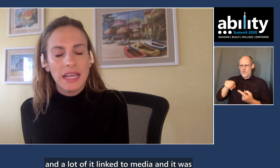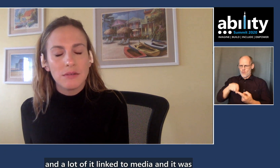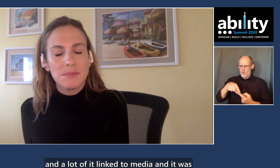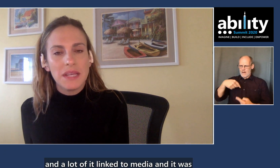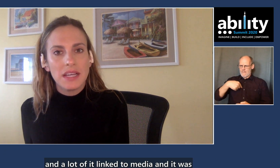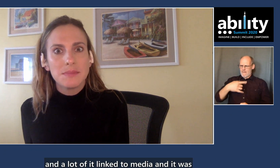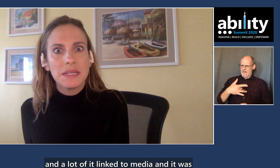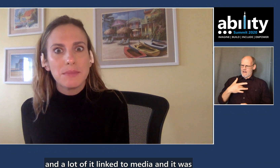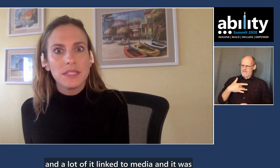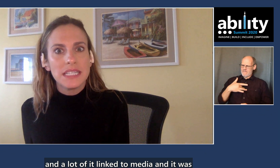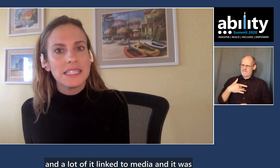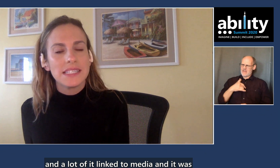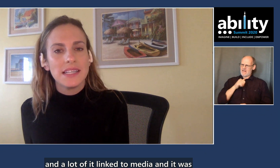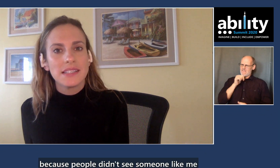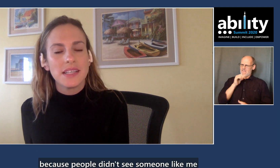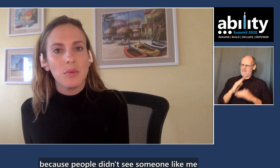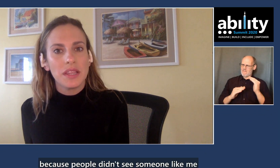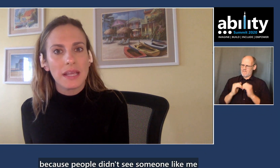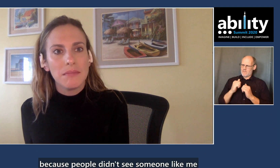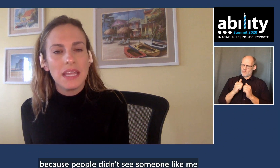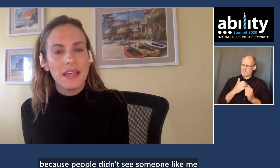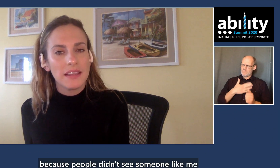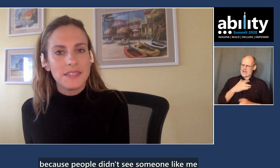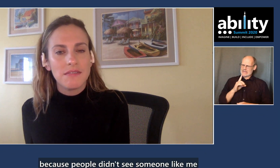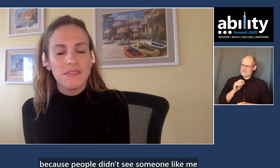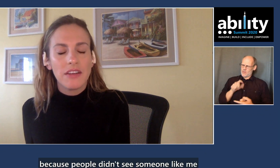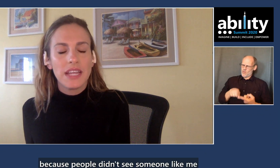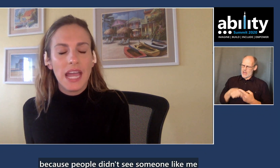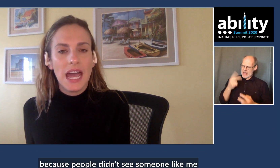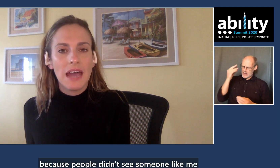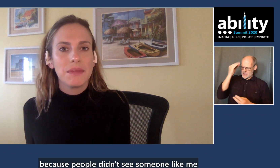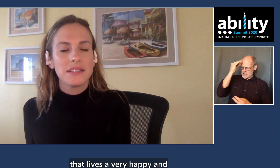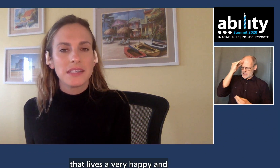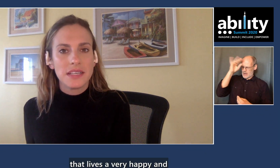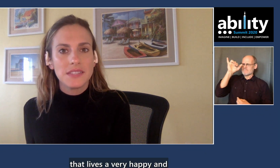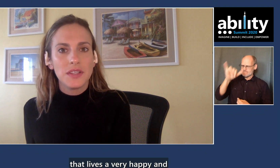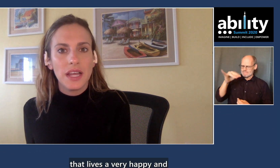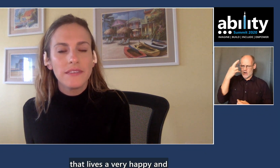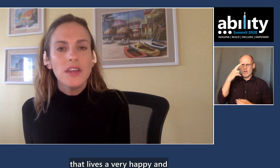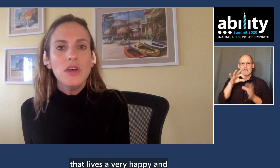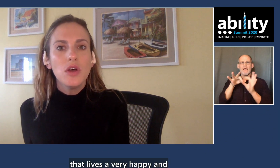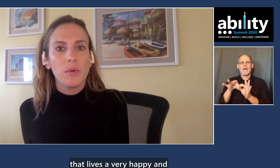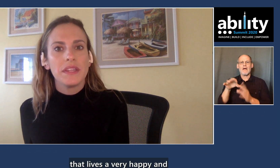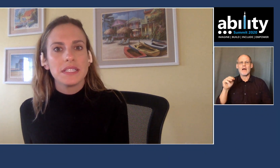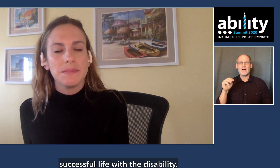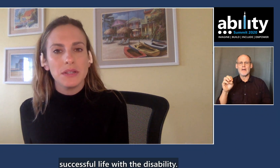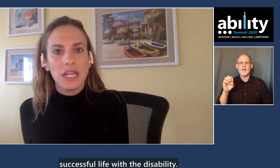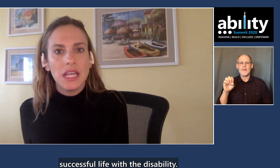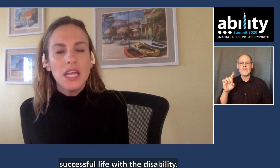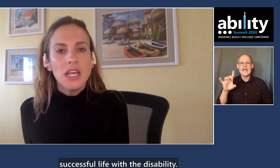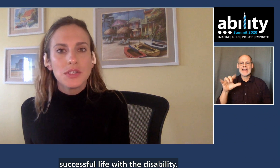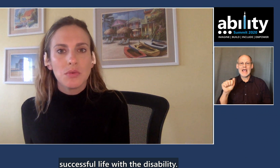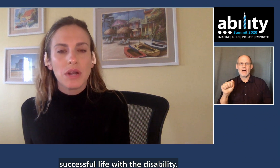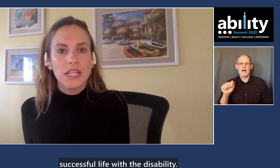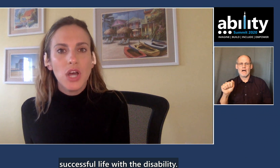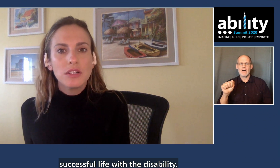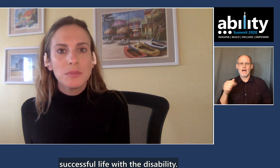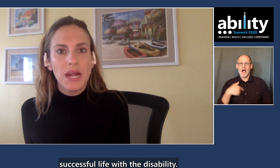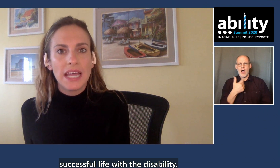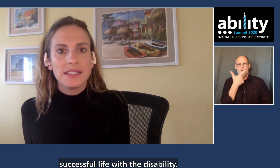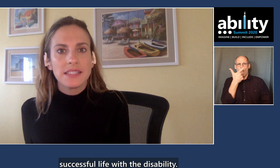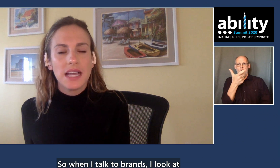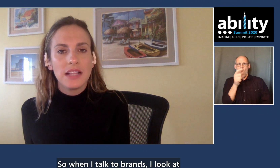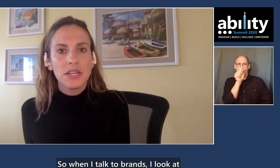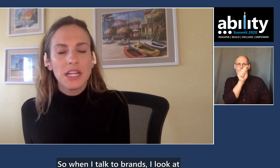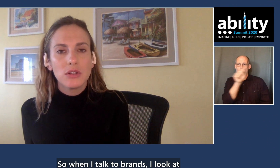to media. And it was because people didn't see someone like me that lives a very happy and successful life with the disability. So when I